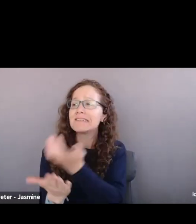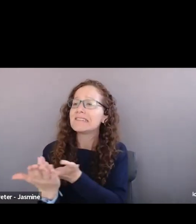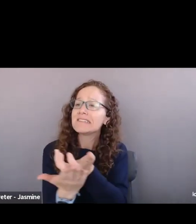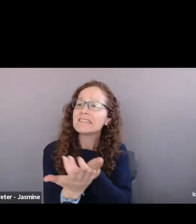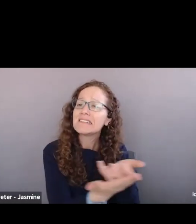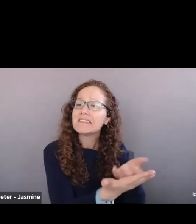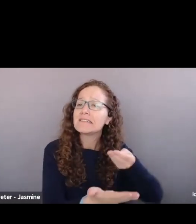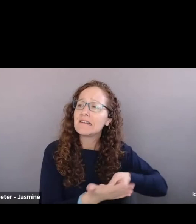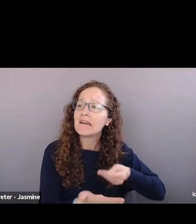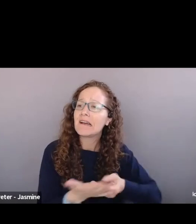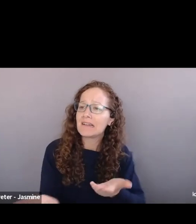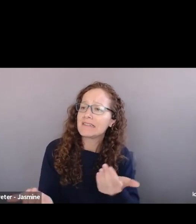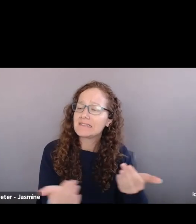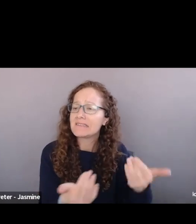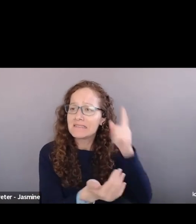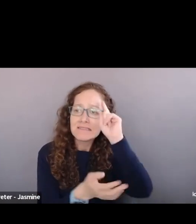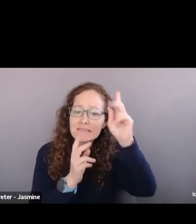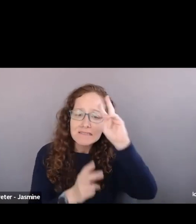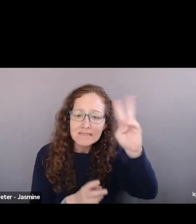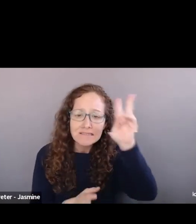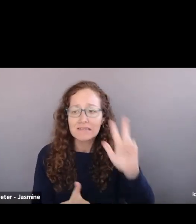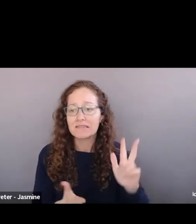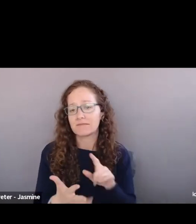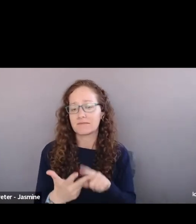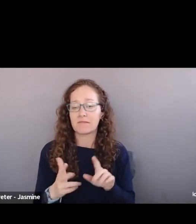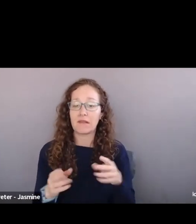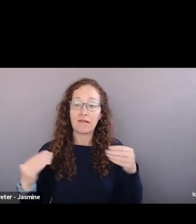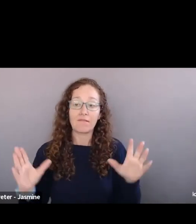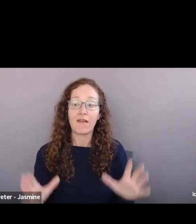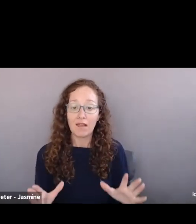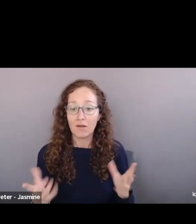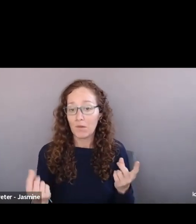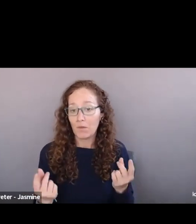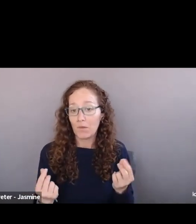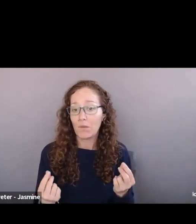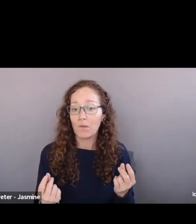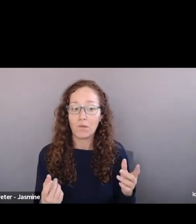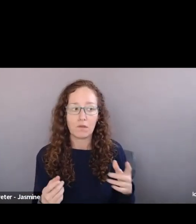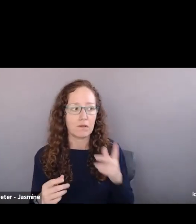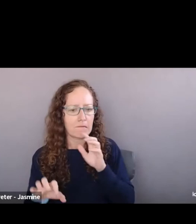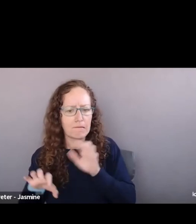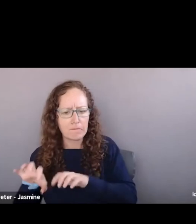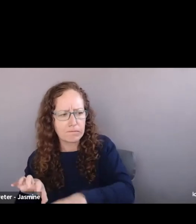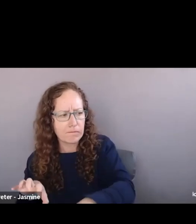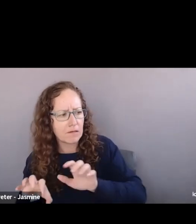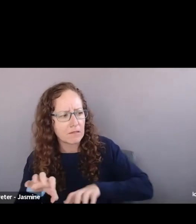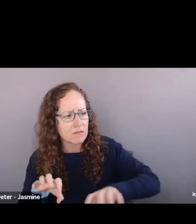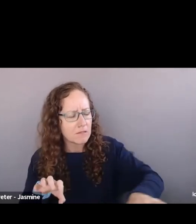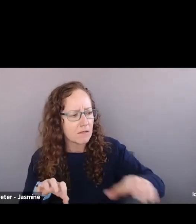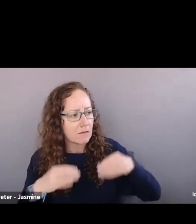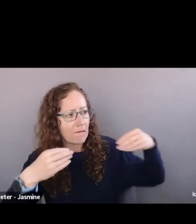vendors took up every imaginable space, crammed together to sell their wares. I was in the heart